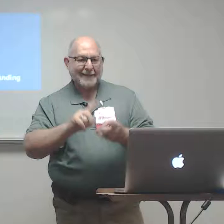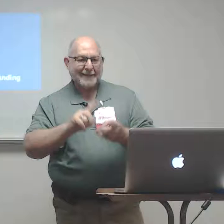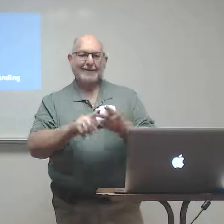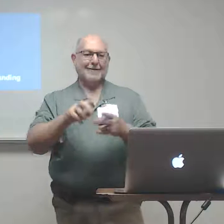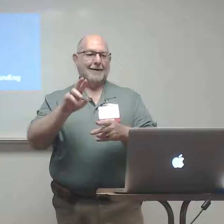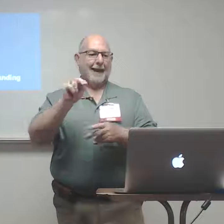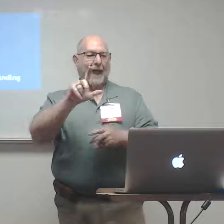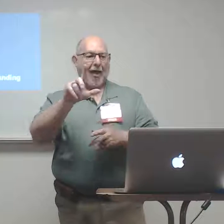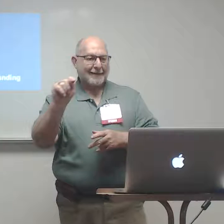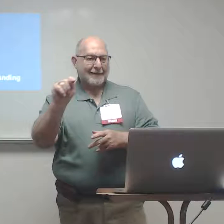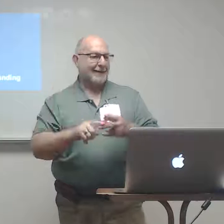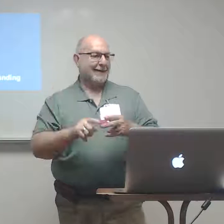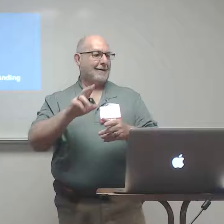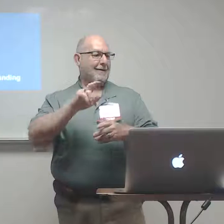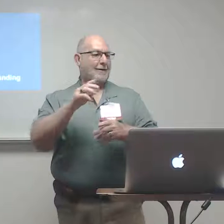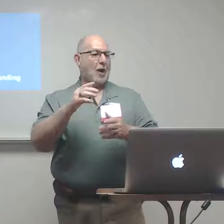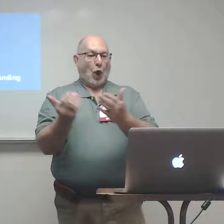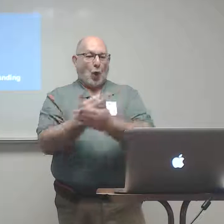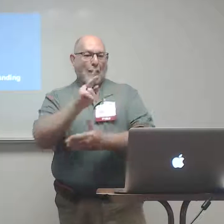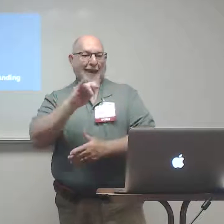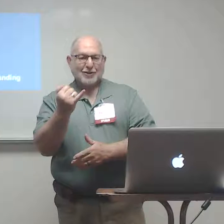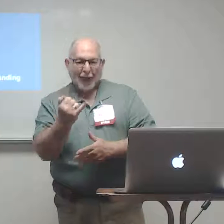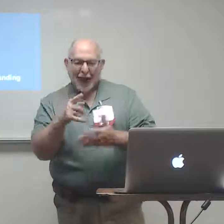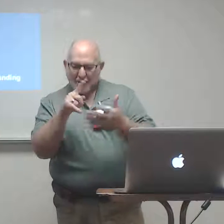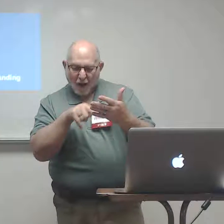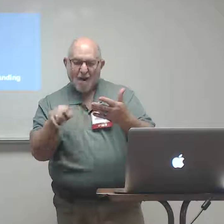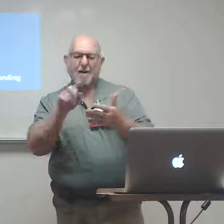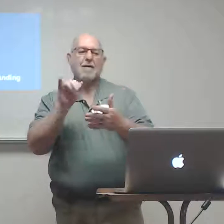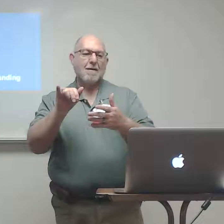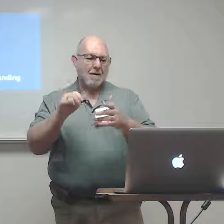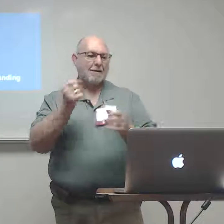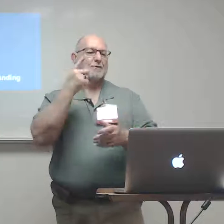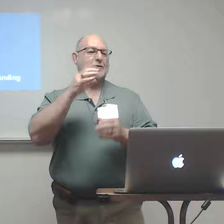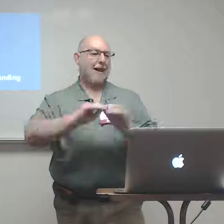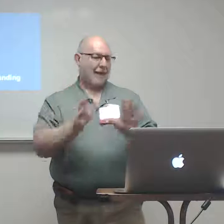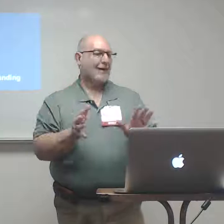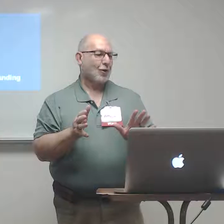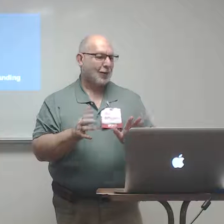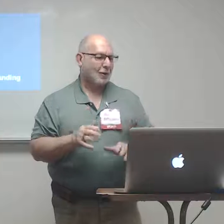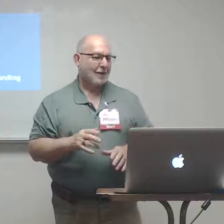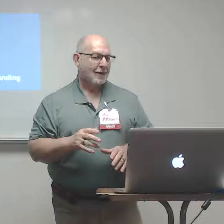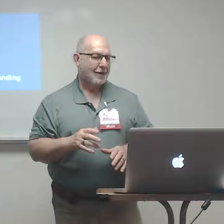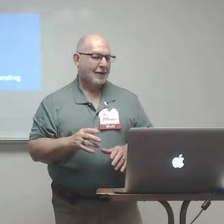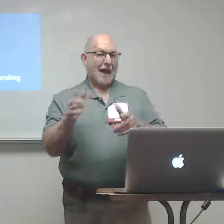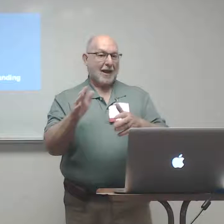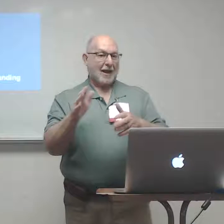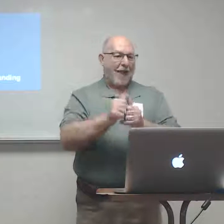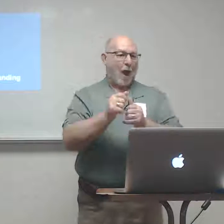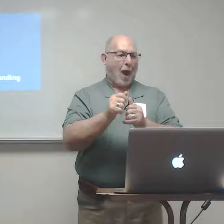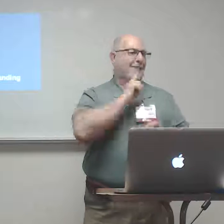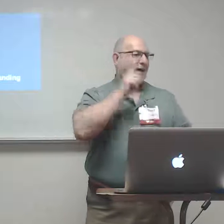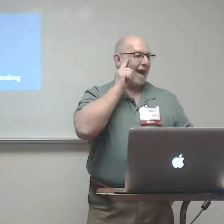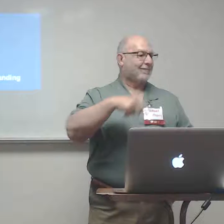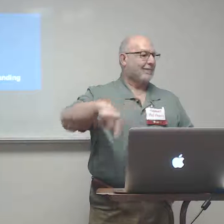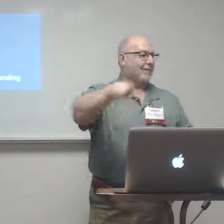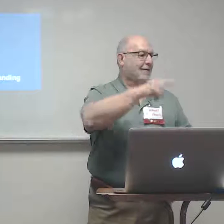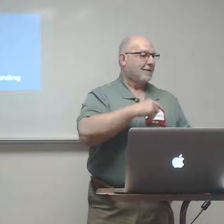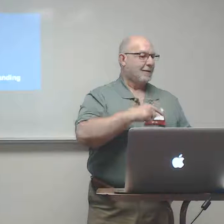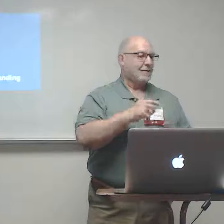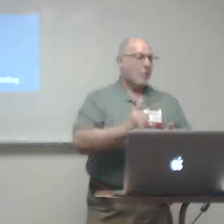ERV, NLT, New King James, stand clear, and I share that with the deaf to